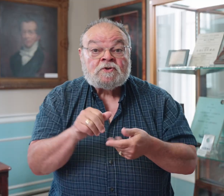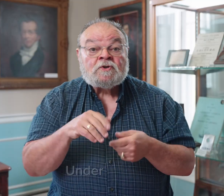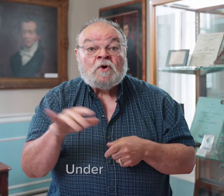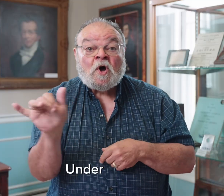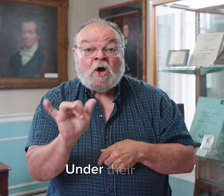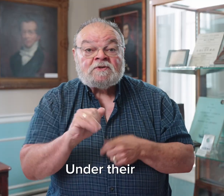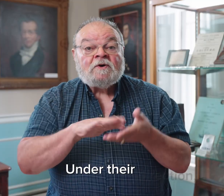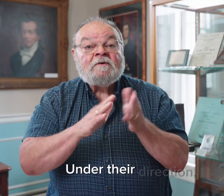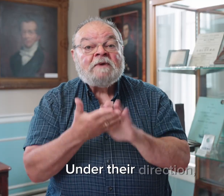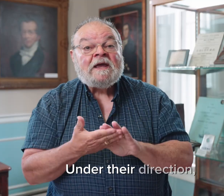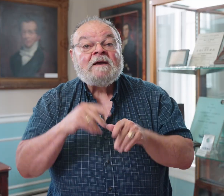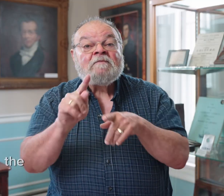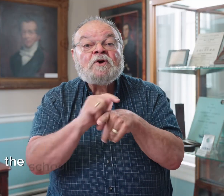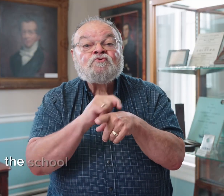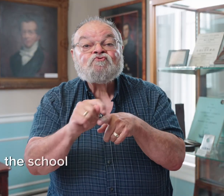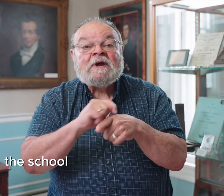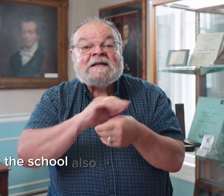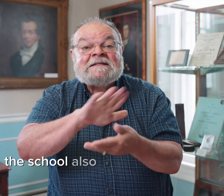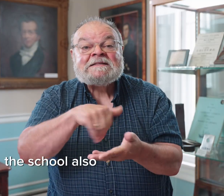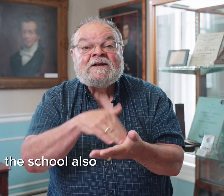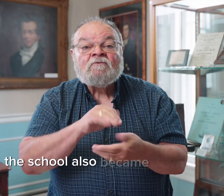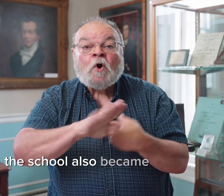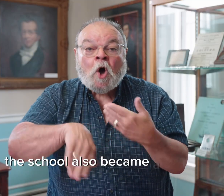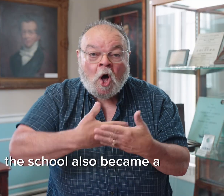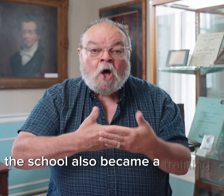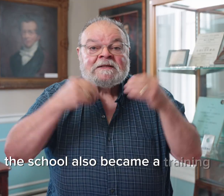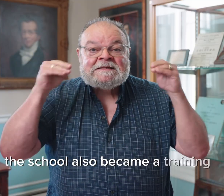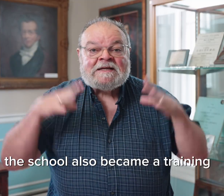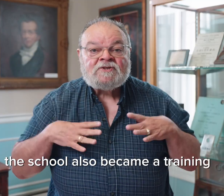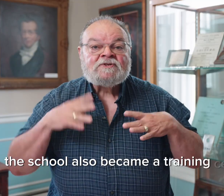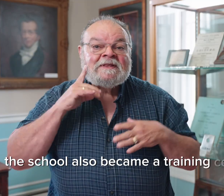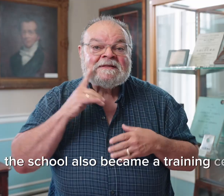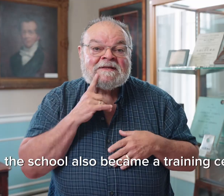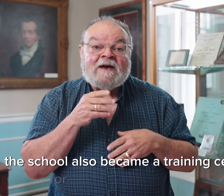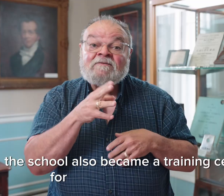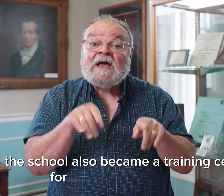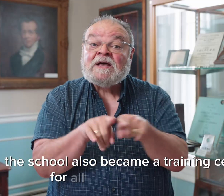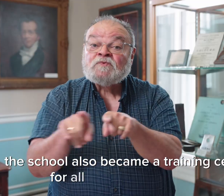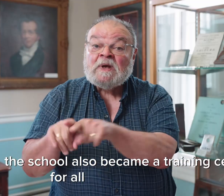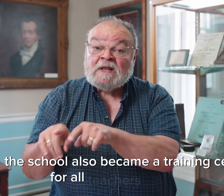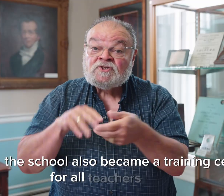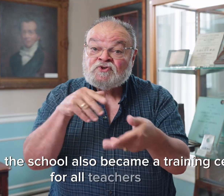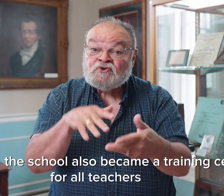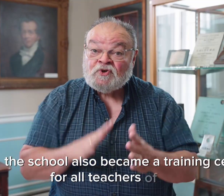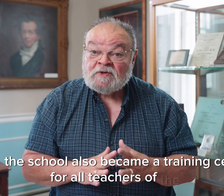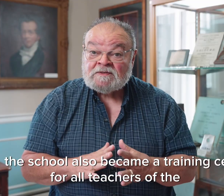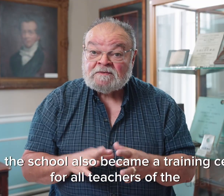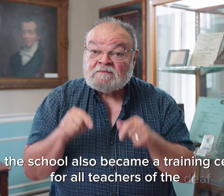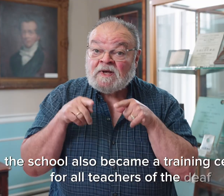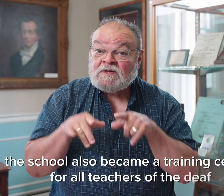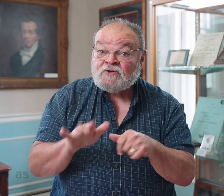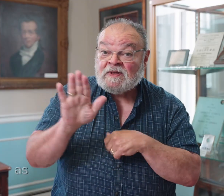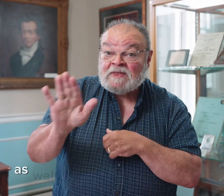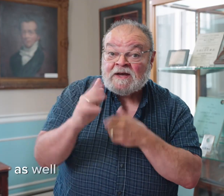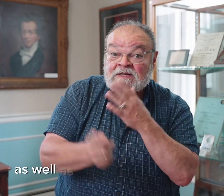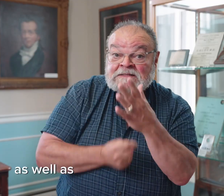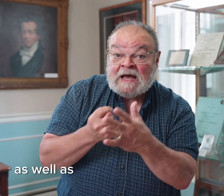Under their direction, the school also became a training center for all teachers of the deaf as well as